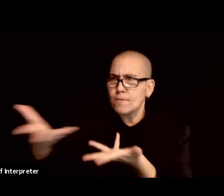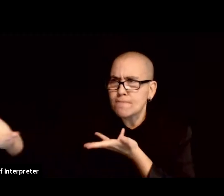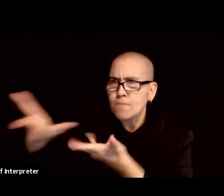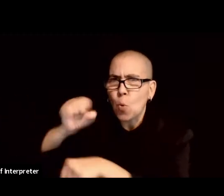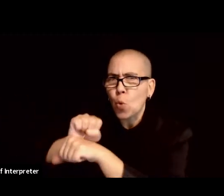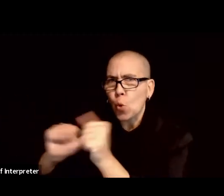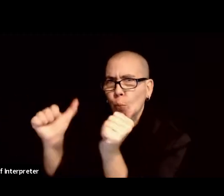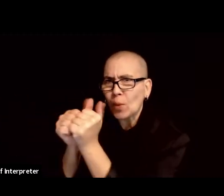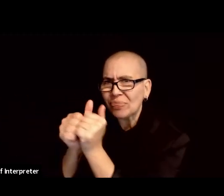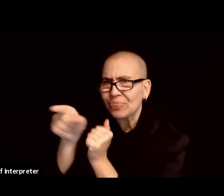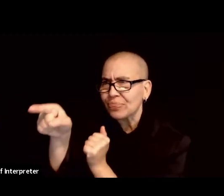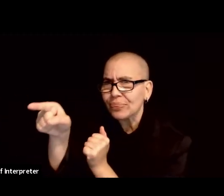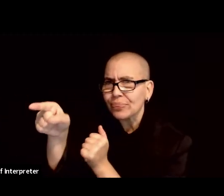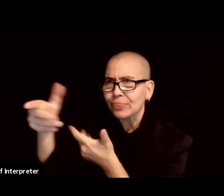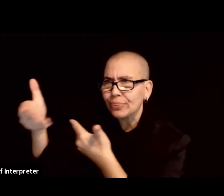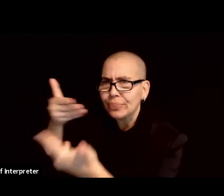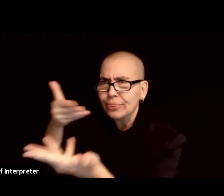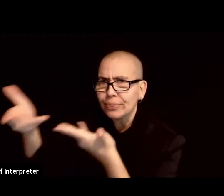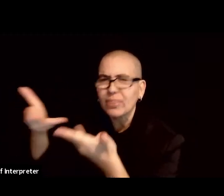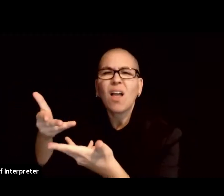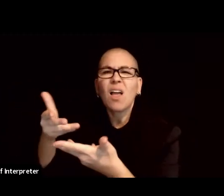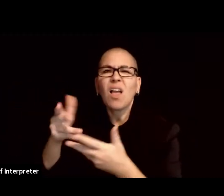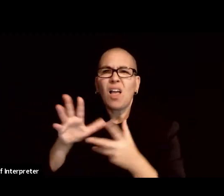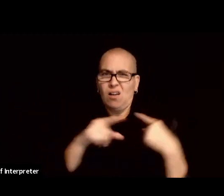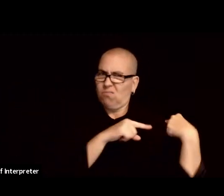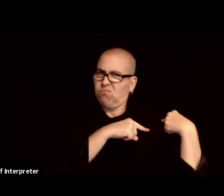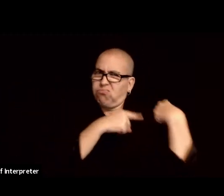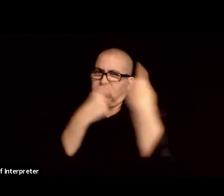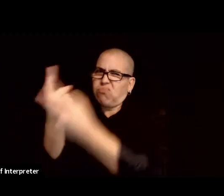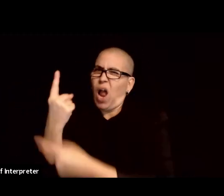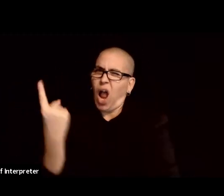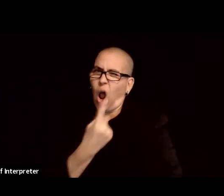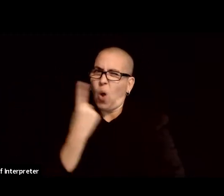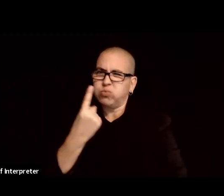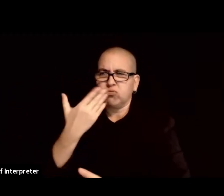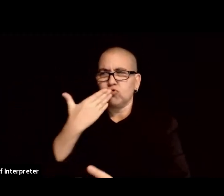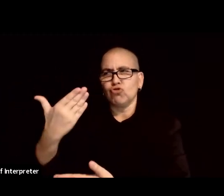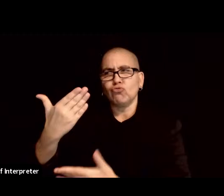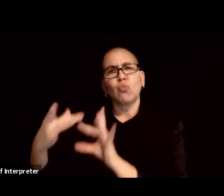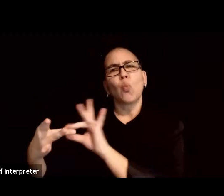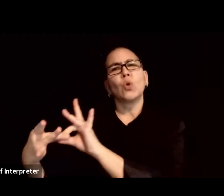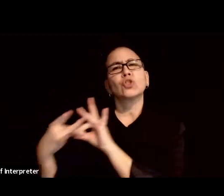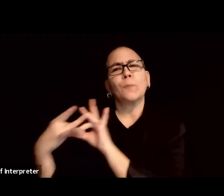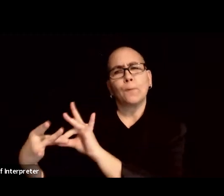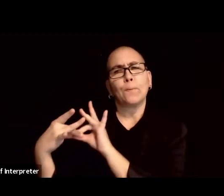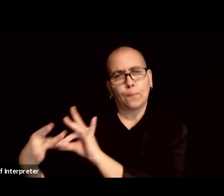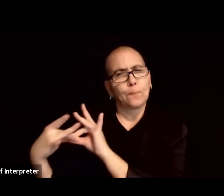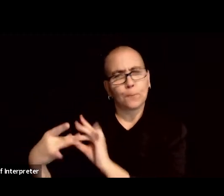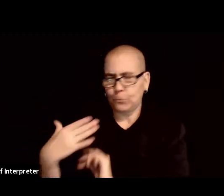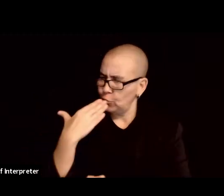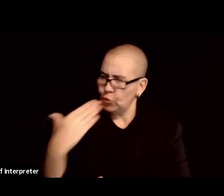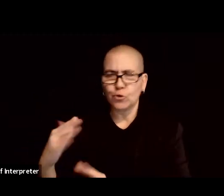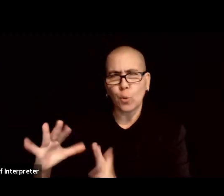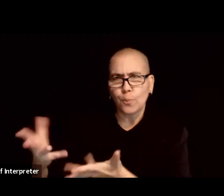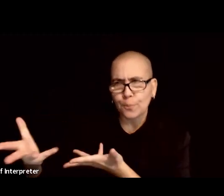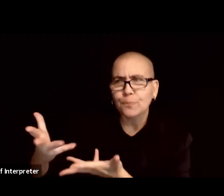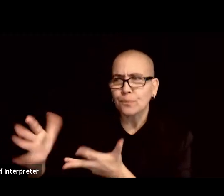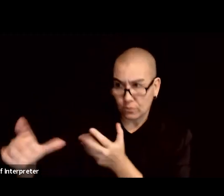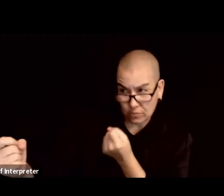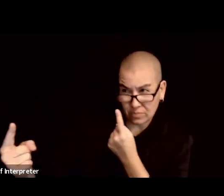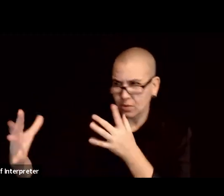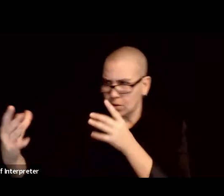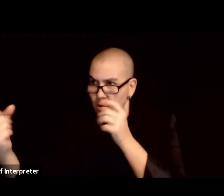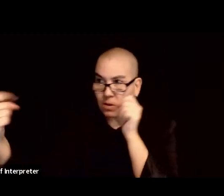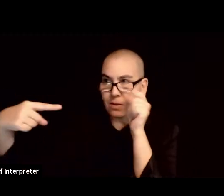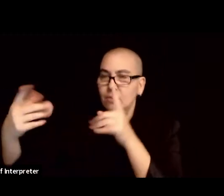pandemic. And so they are very well connected and very much in tune, for instance, with the situations that